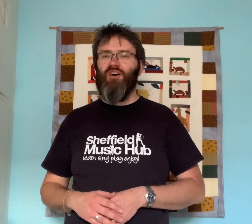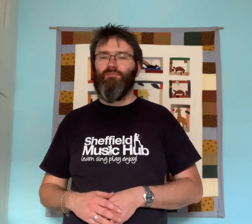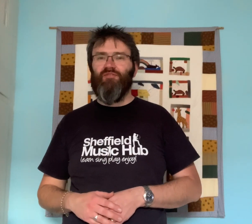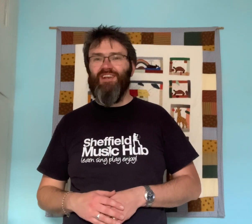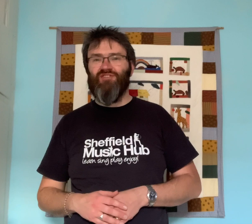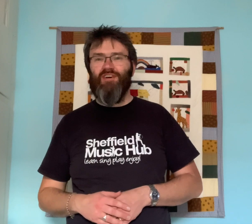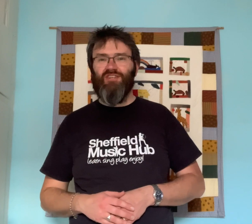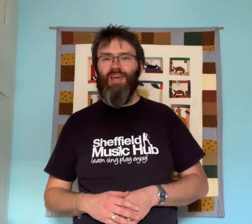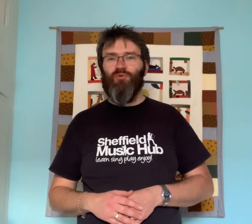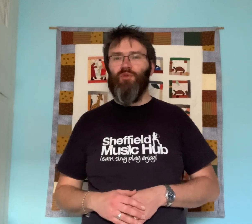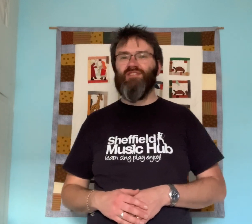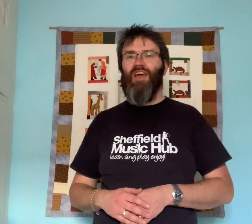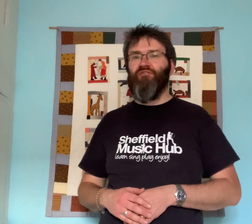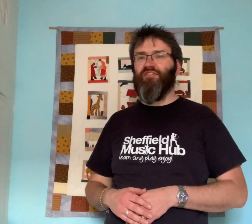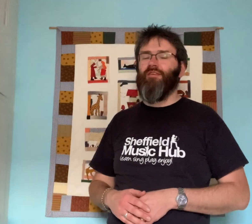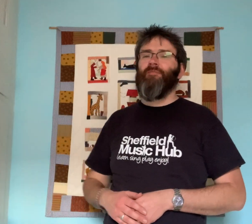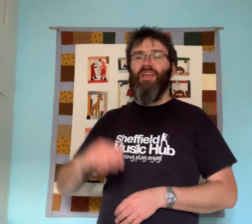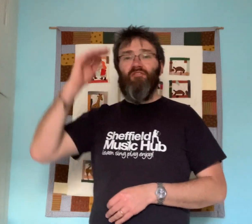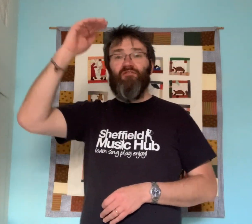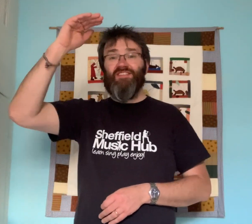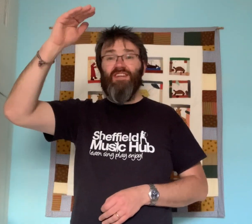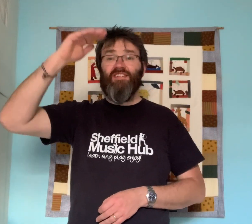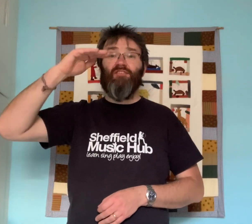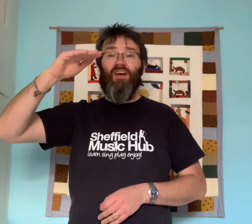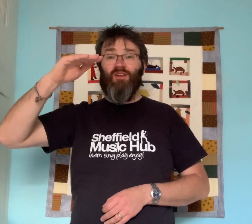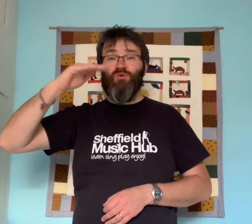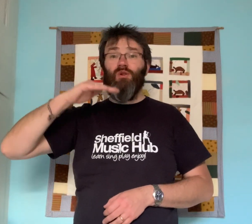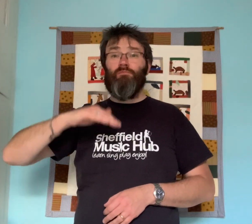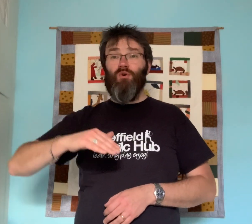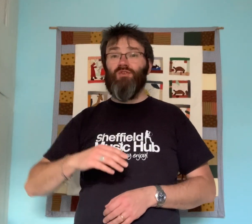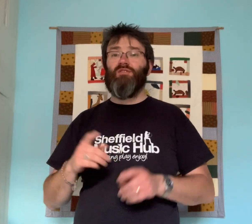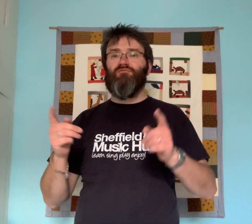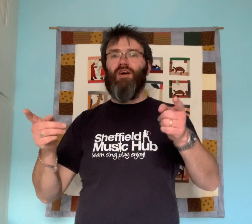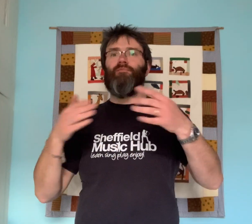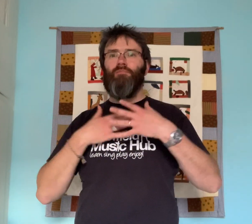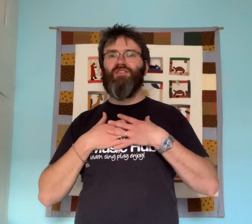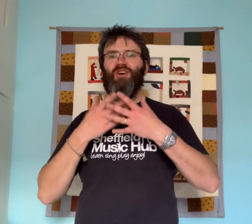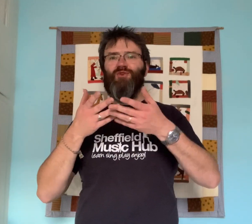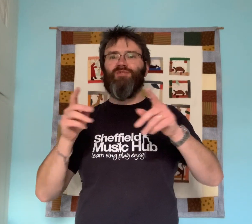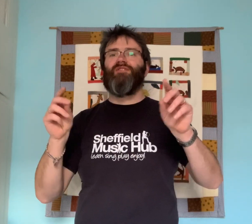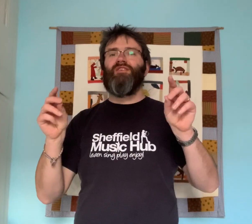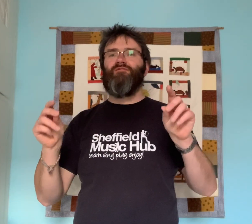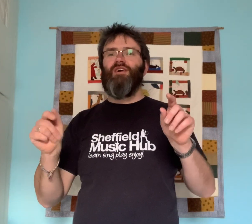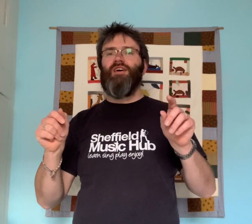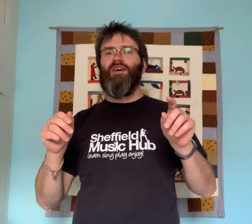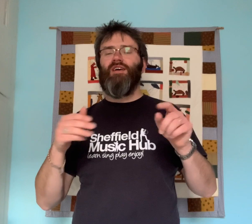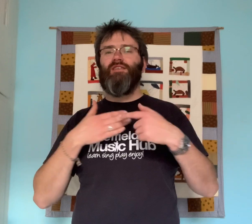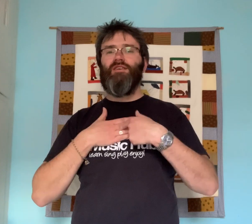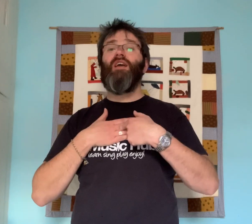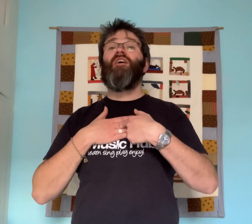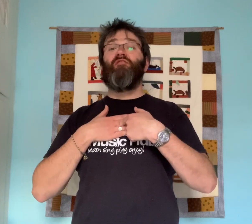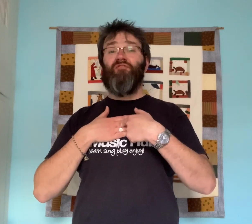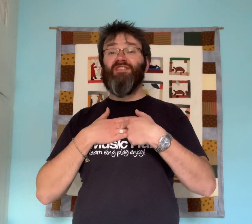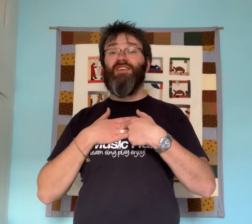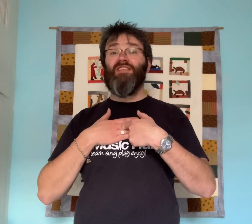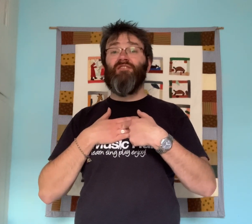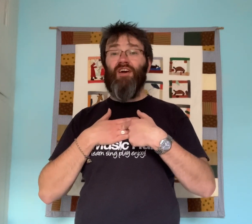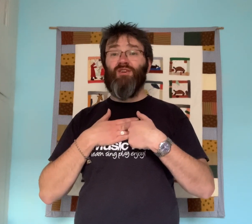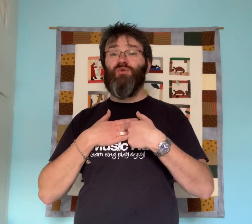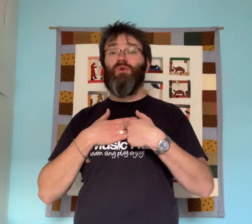bit of alliteration there with all those F's. Fascinating factual books. Right, my turn, yours. Ready, fascinating factual